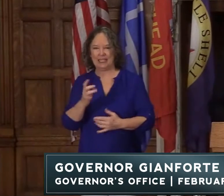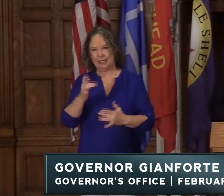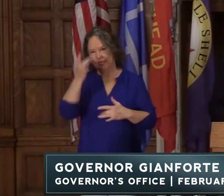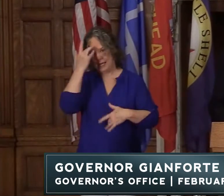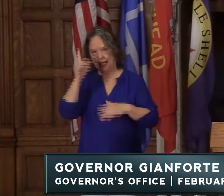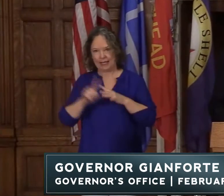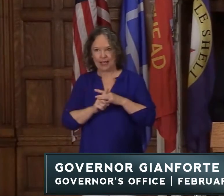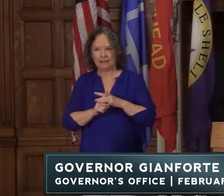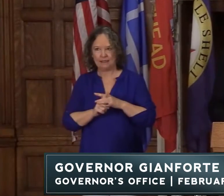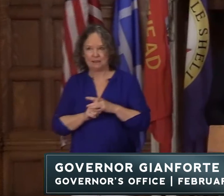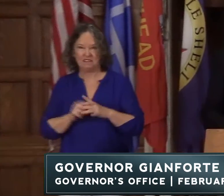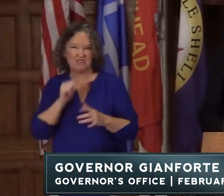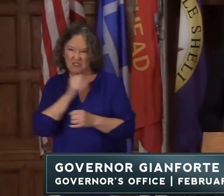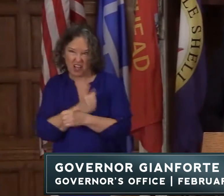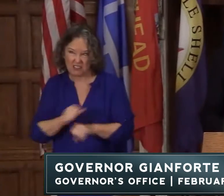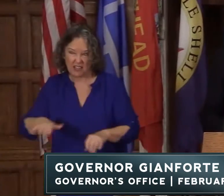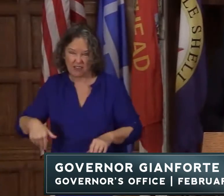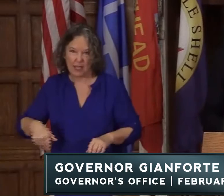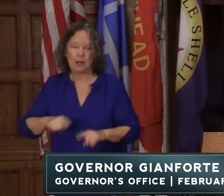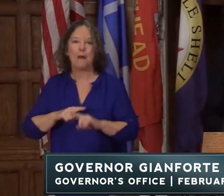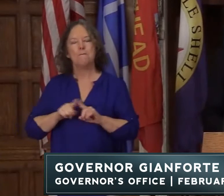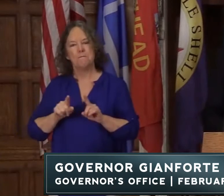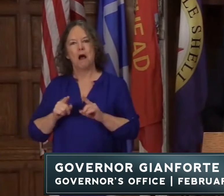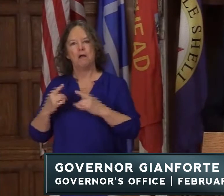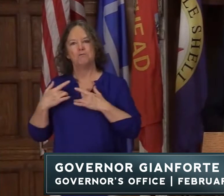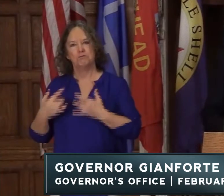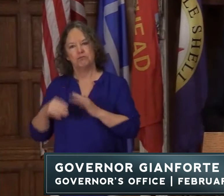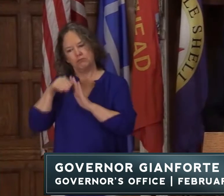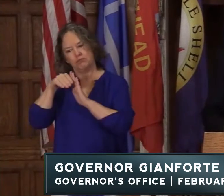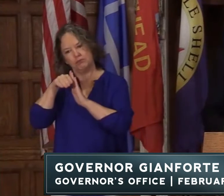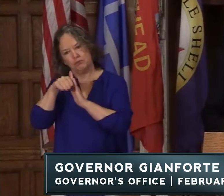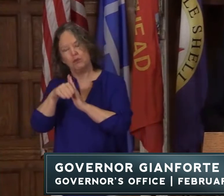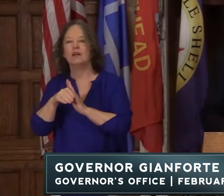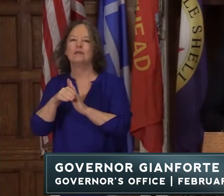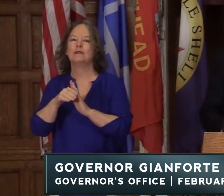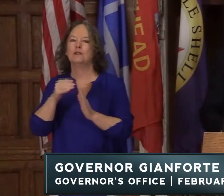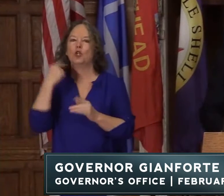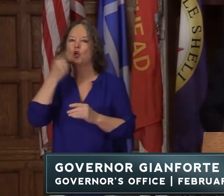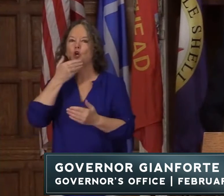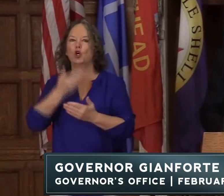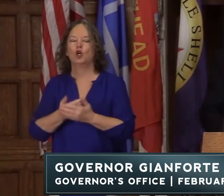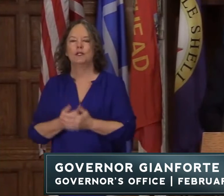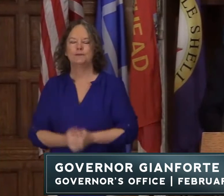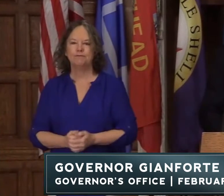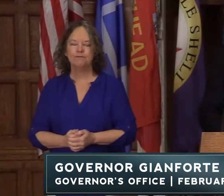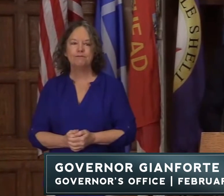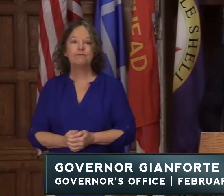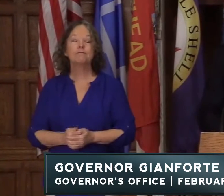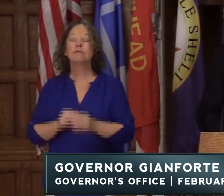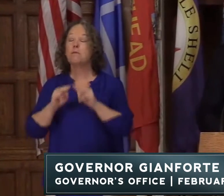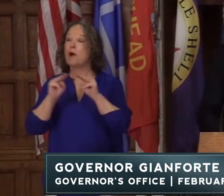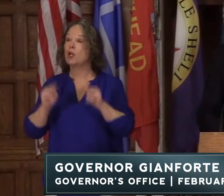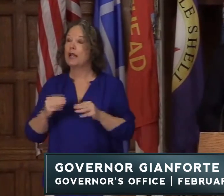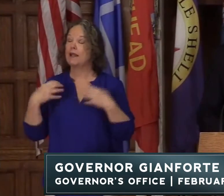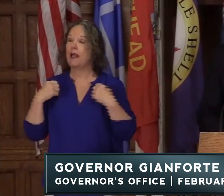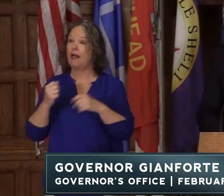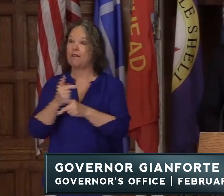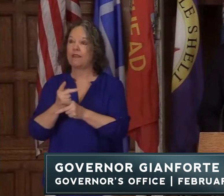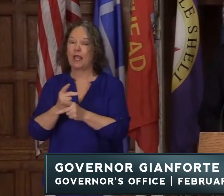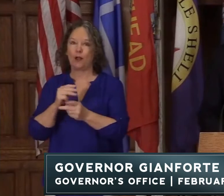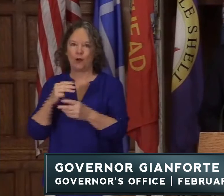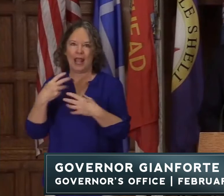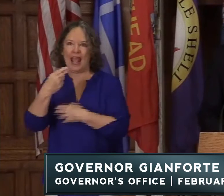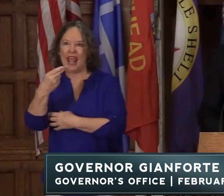out of the woods yet, our trend lines remain promising as we confront this pandemic. Our Montana healthcare